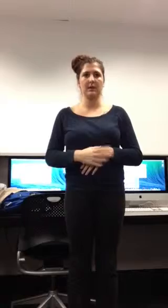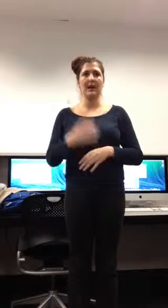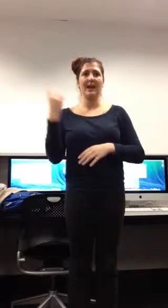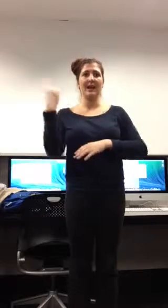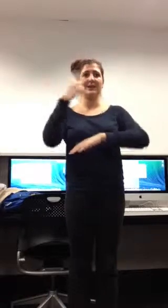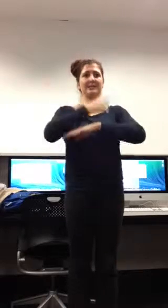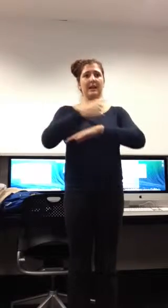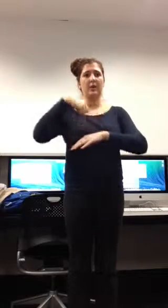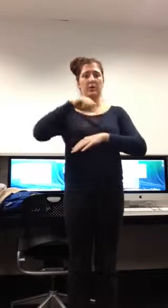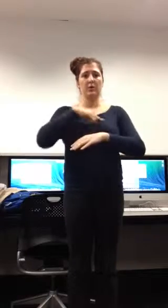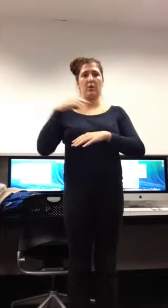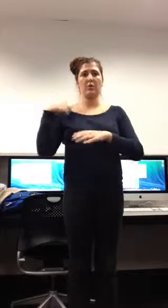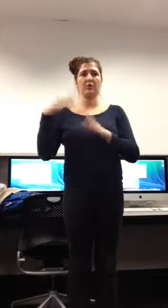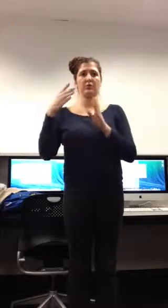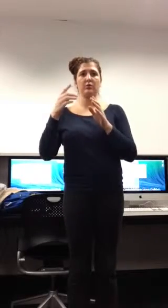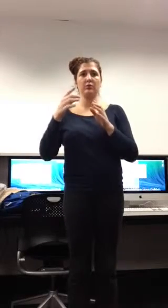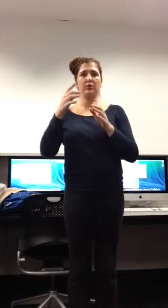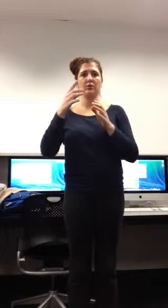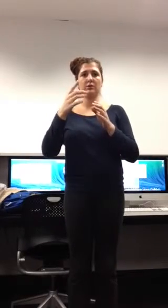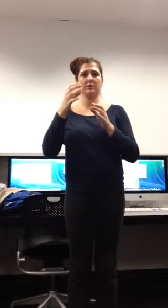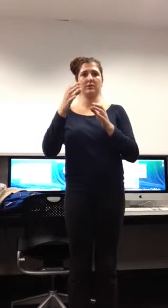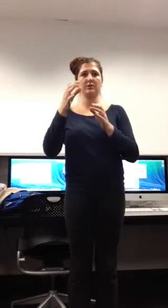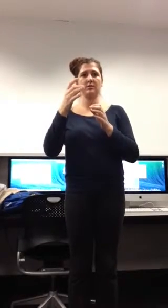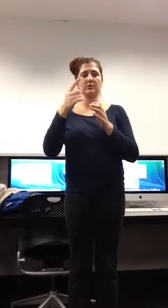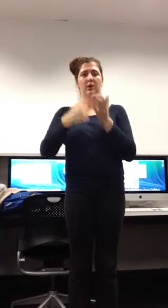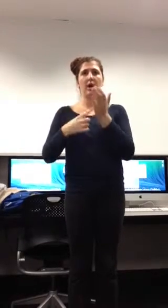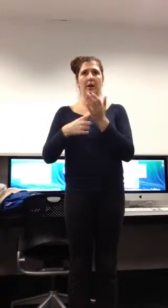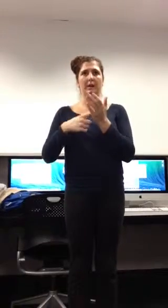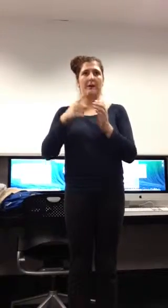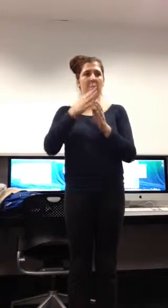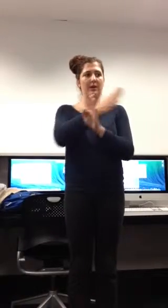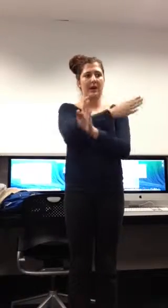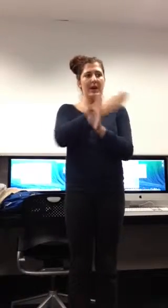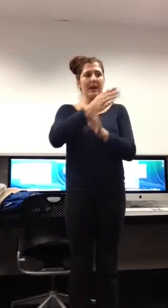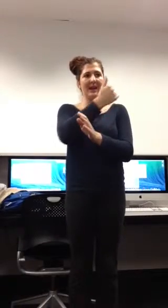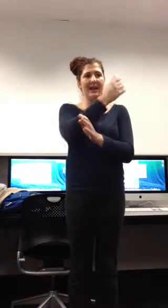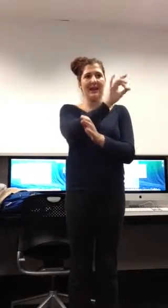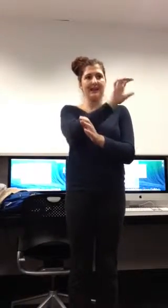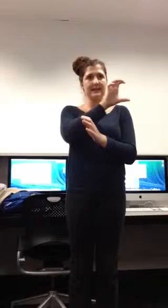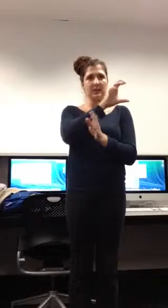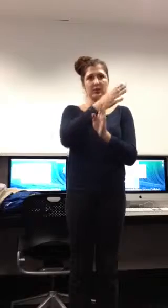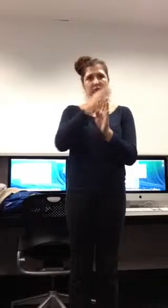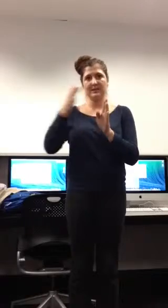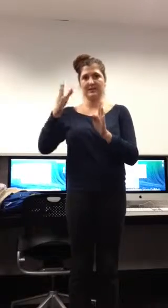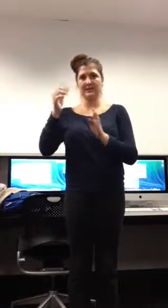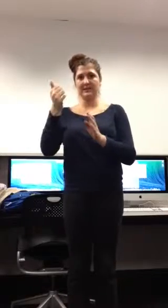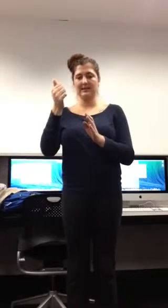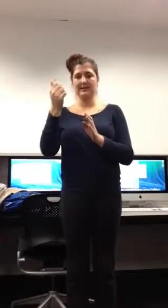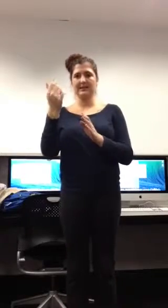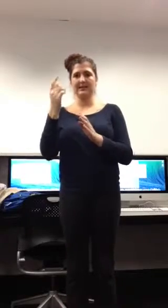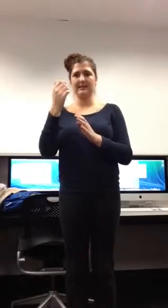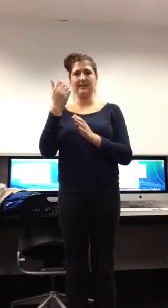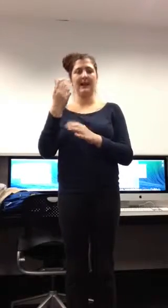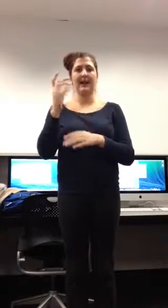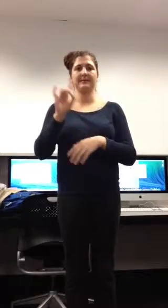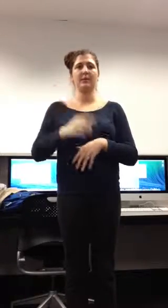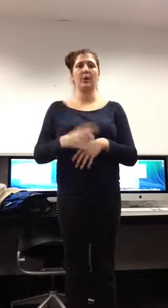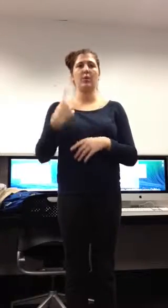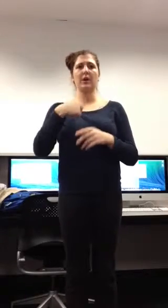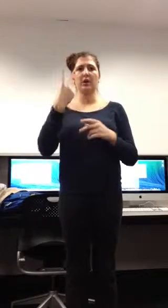between 1865 and 1914. And we're going to look at two viewpoints. The first viewpoint we're going to look